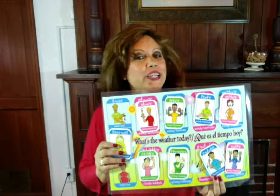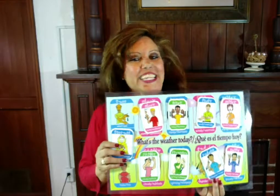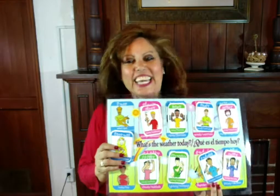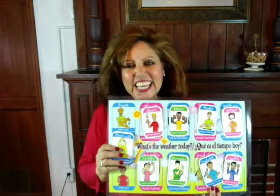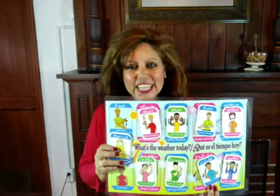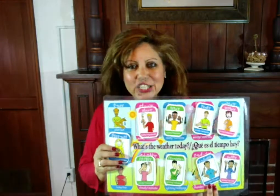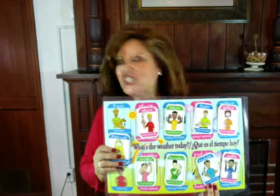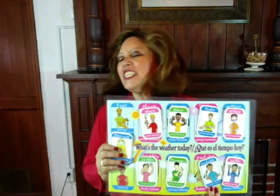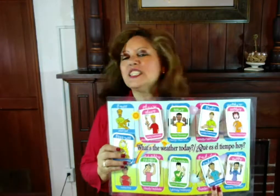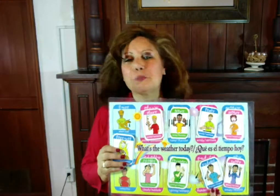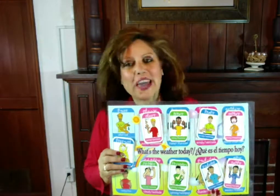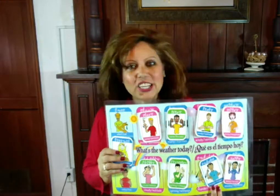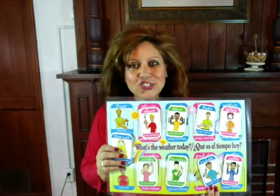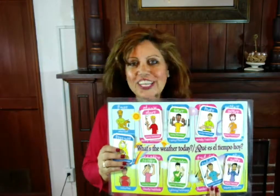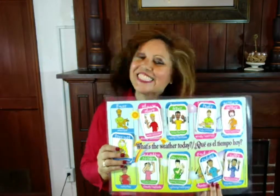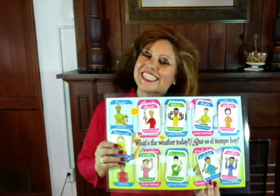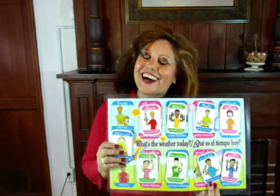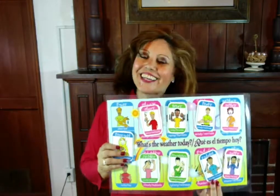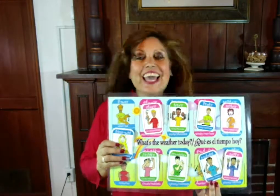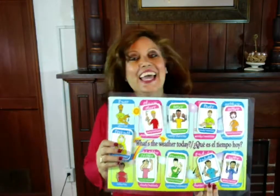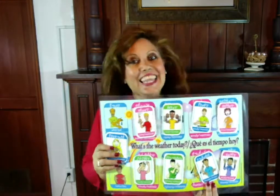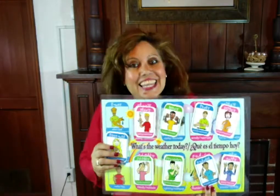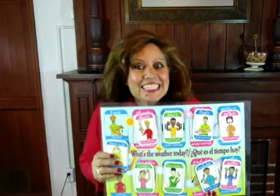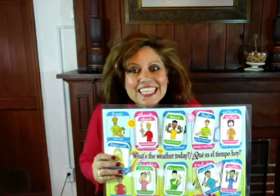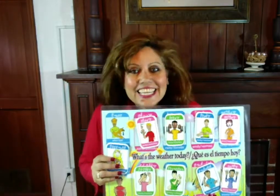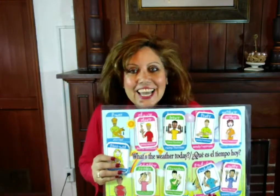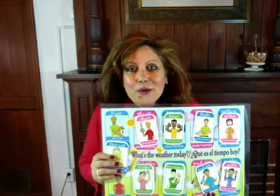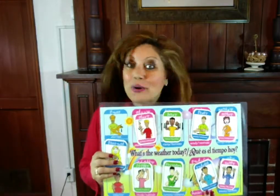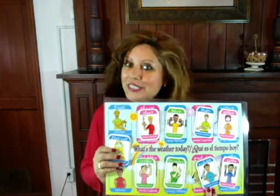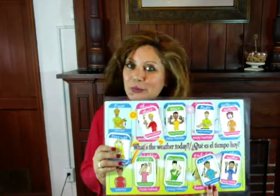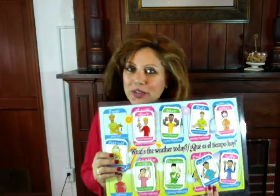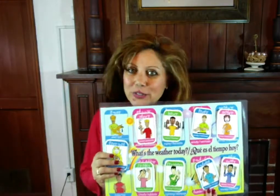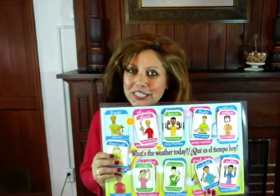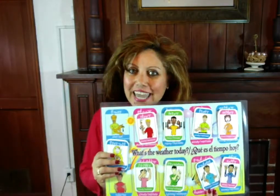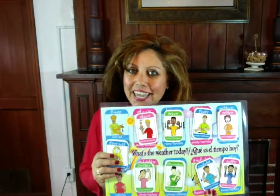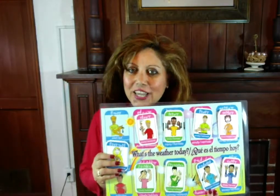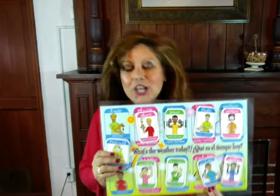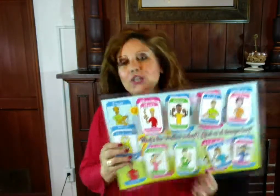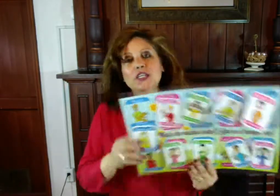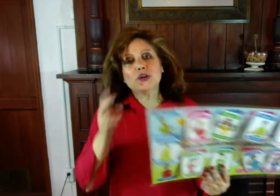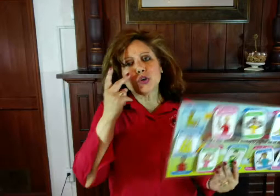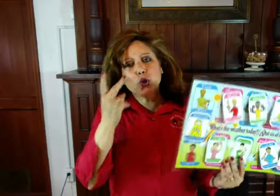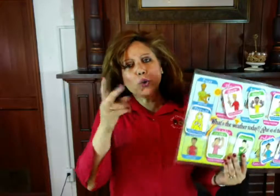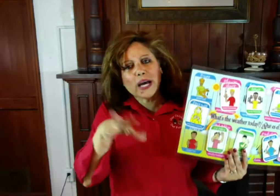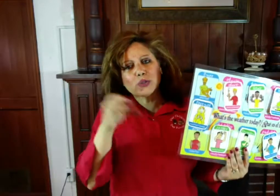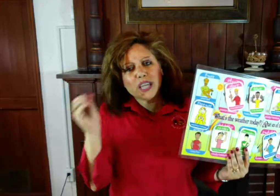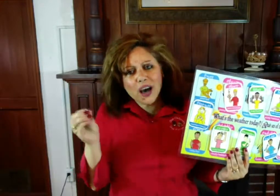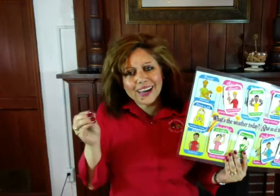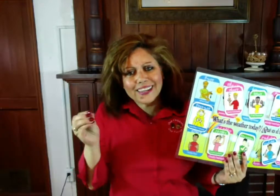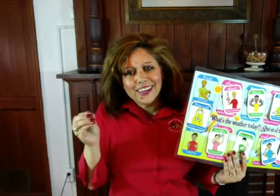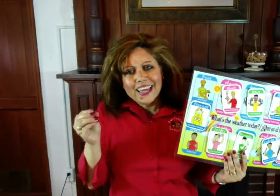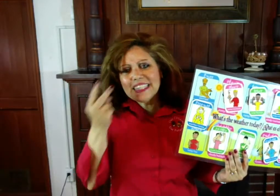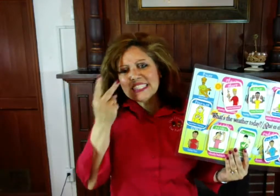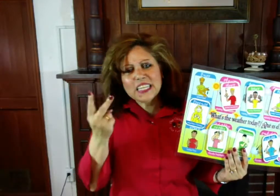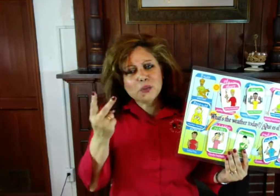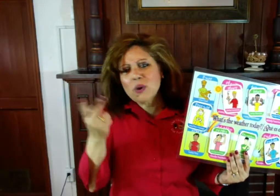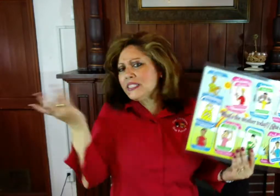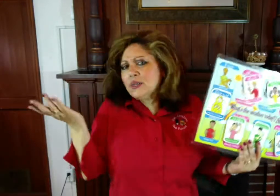in English, in Spanish, and sign, and then let's sing What's the Weather Today. You can also look outside and see what's the